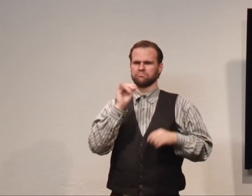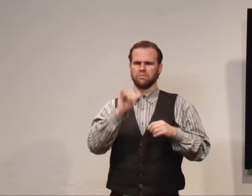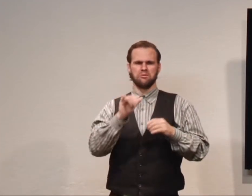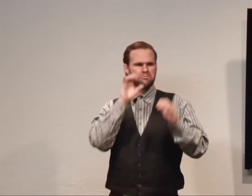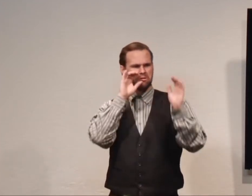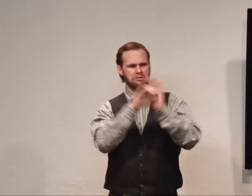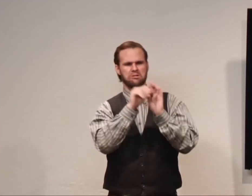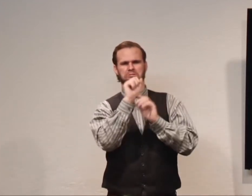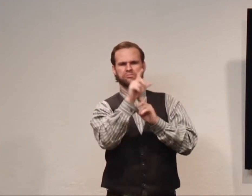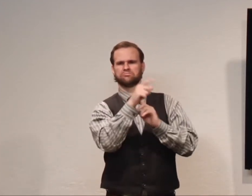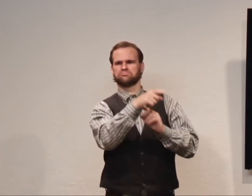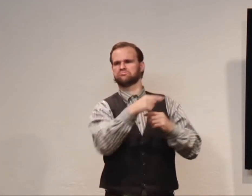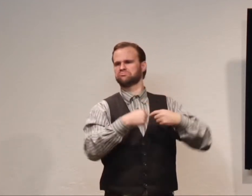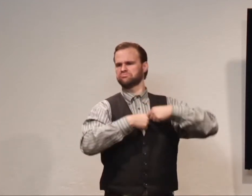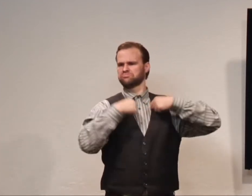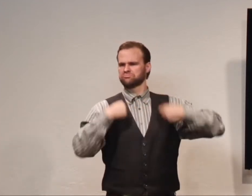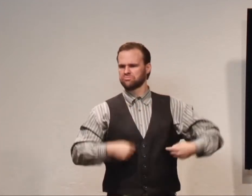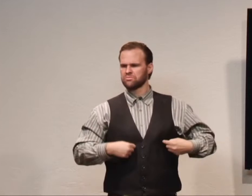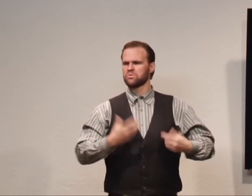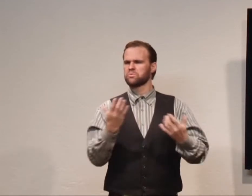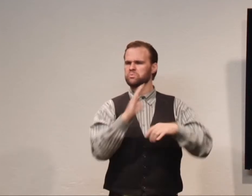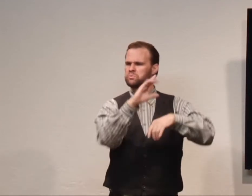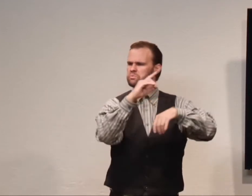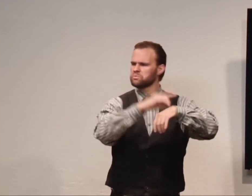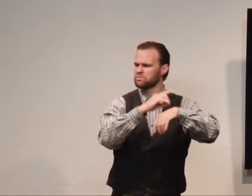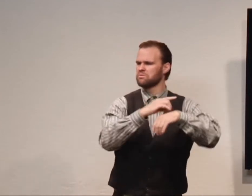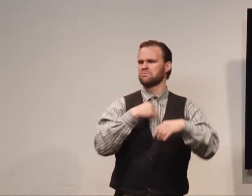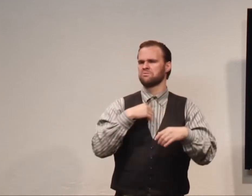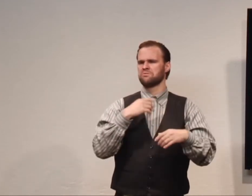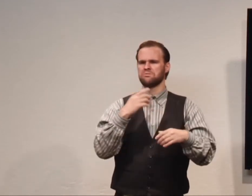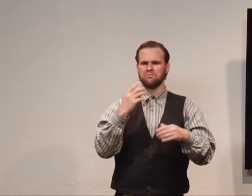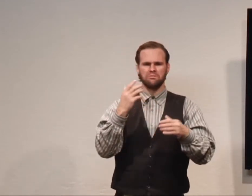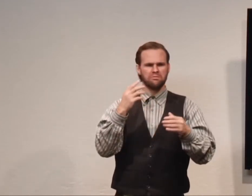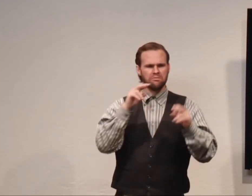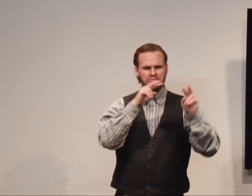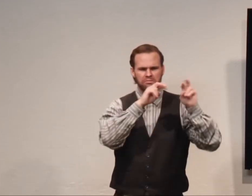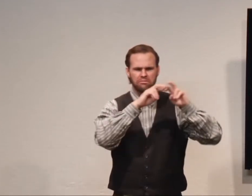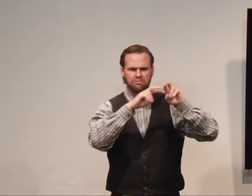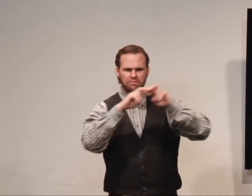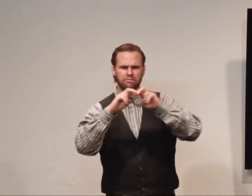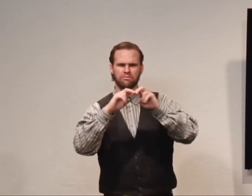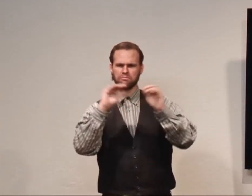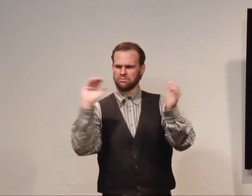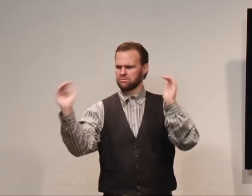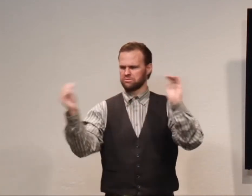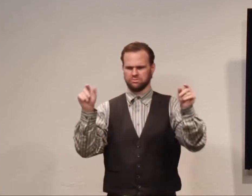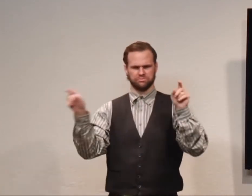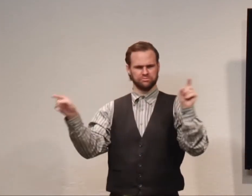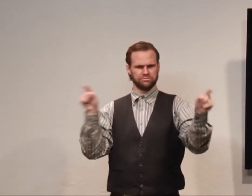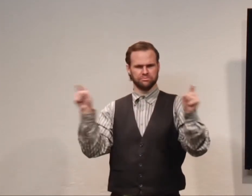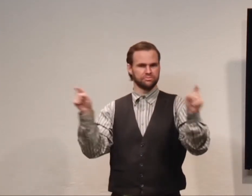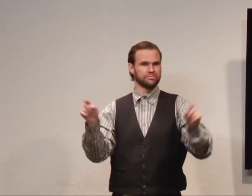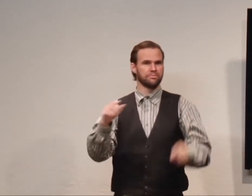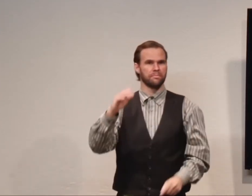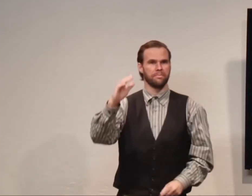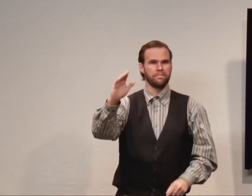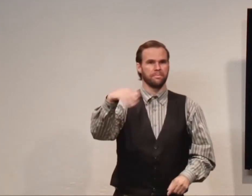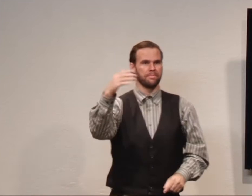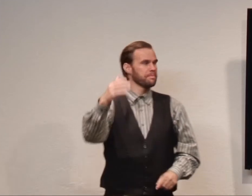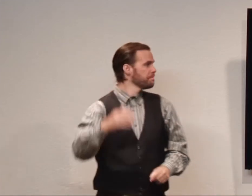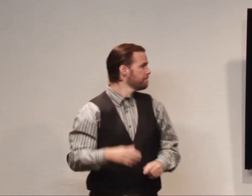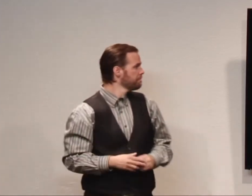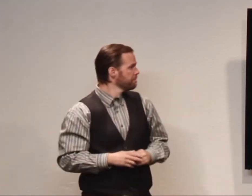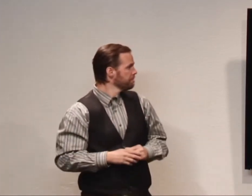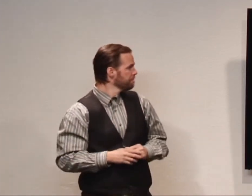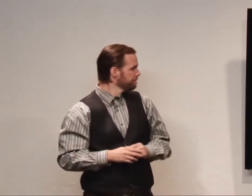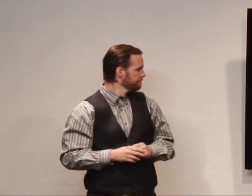And the priest had a breastplate on, and it had 12 special kinds of gems in it. And they